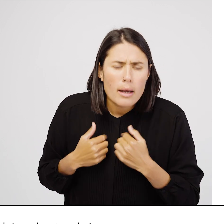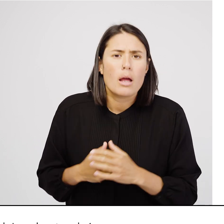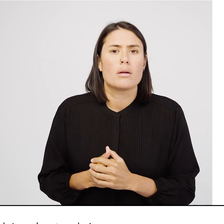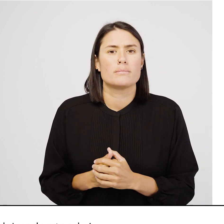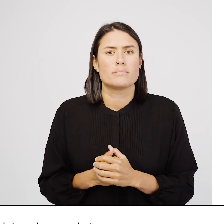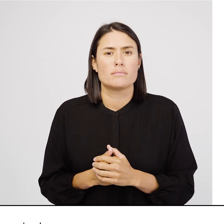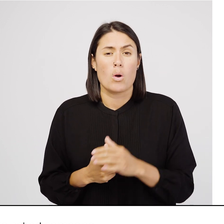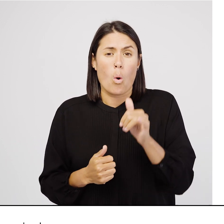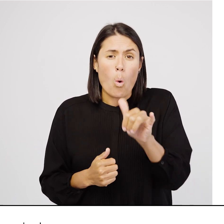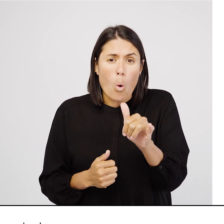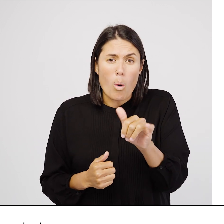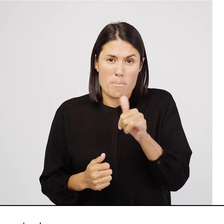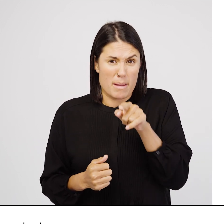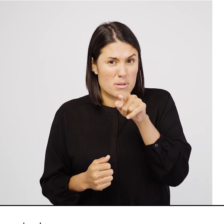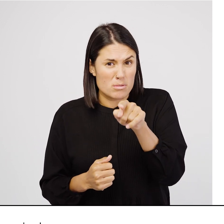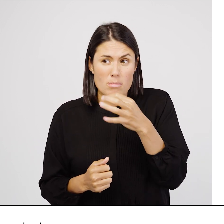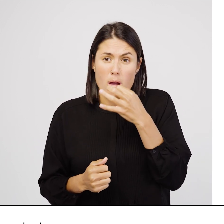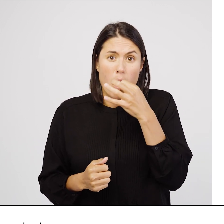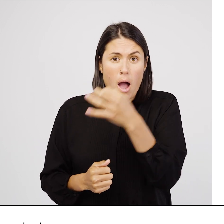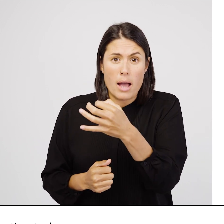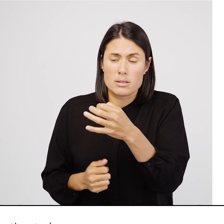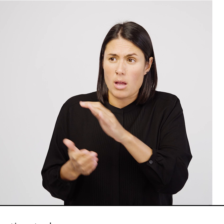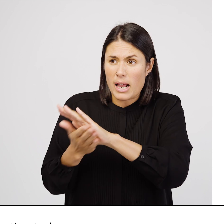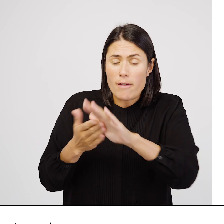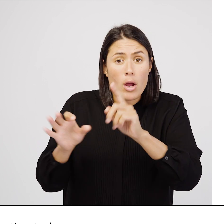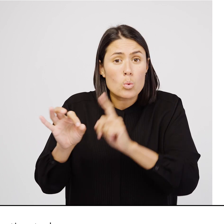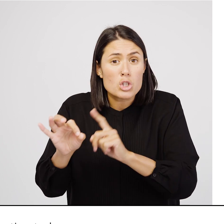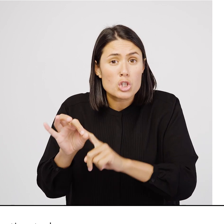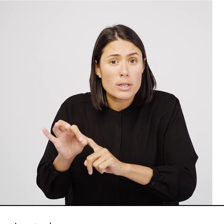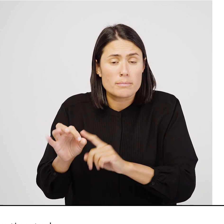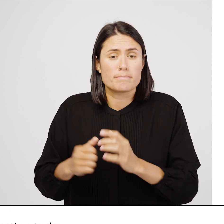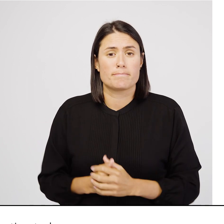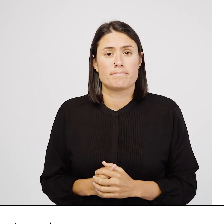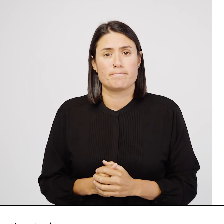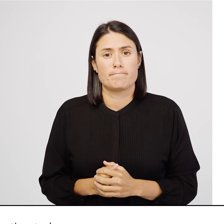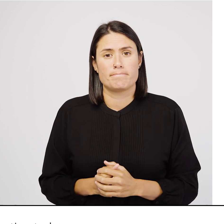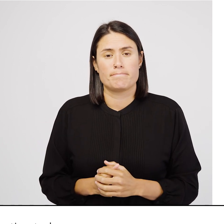understood." You might even have asked someone a clarifying question today.